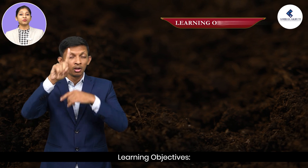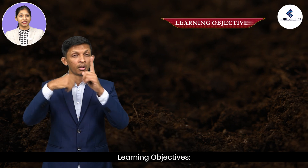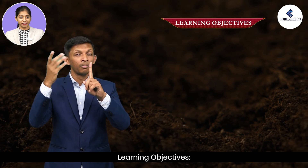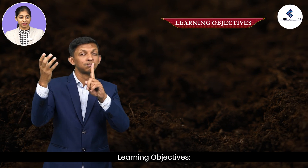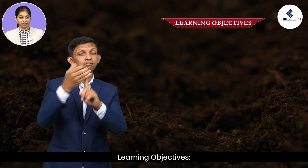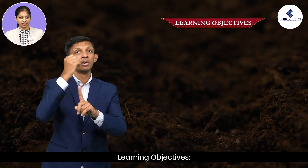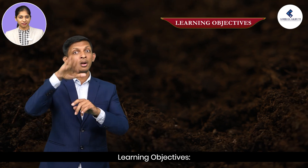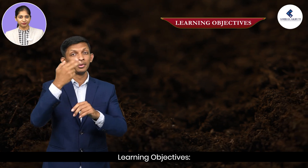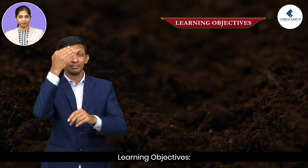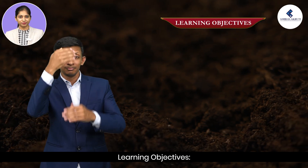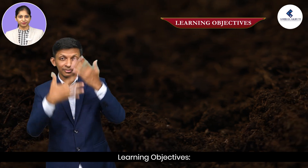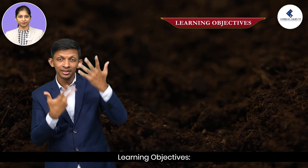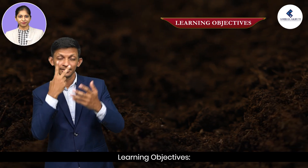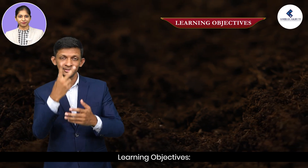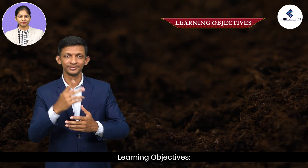Learning objectives.